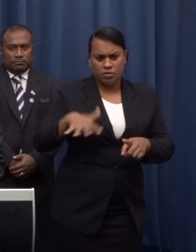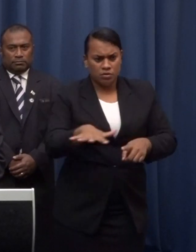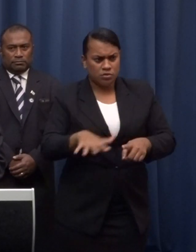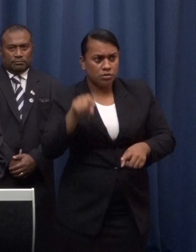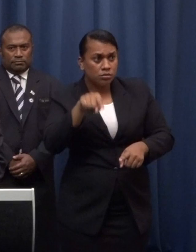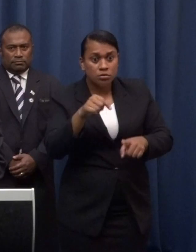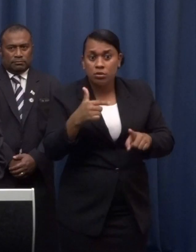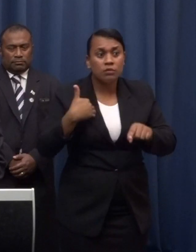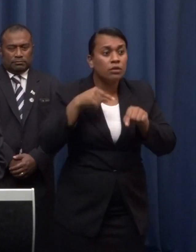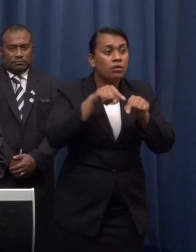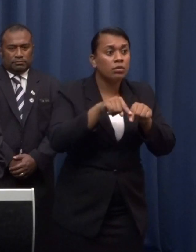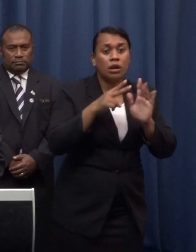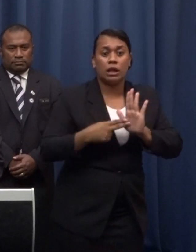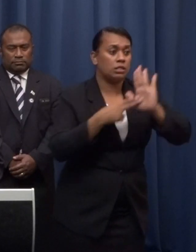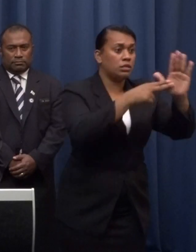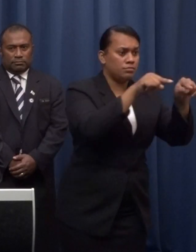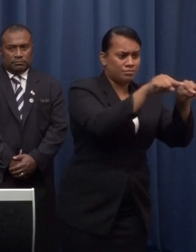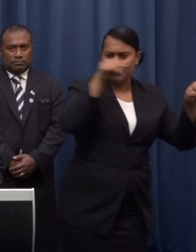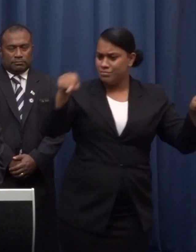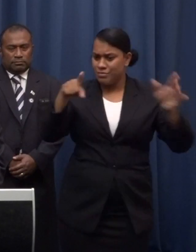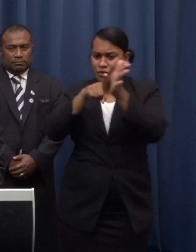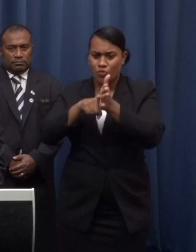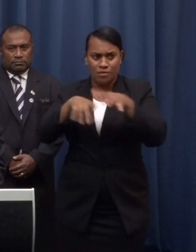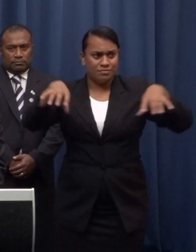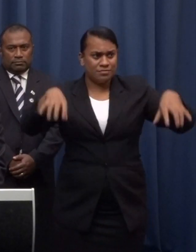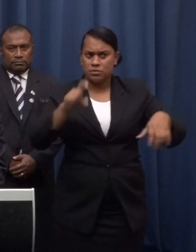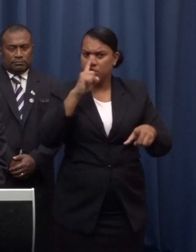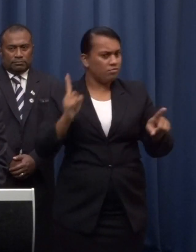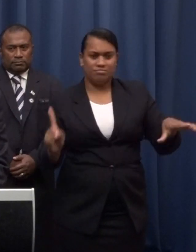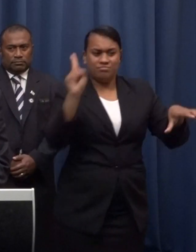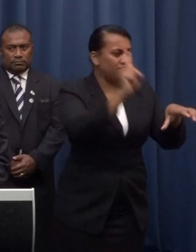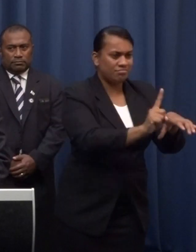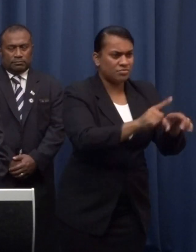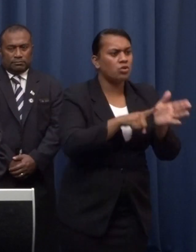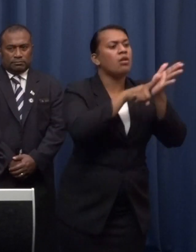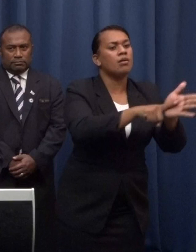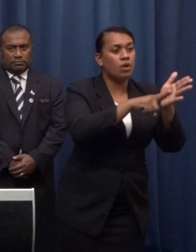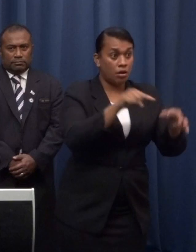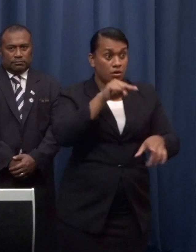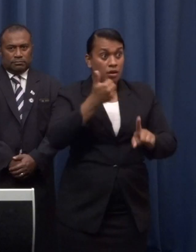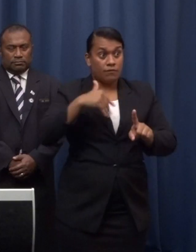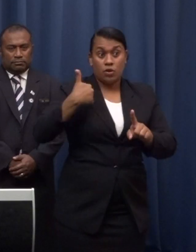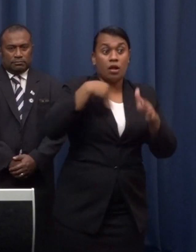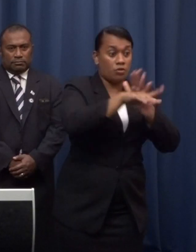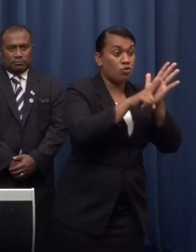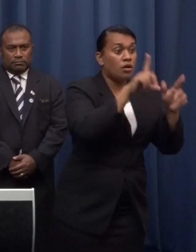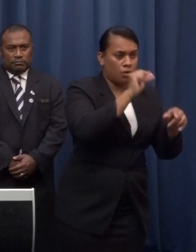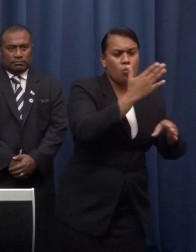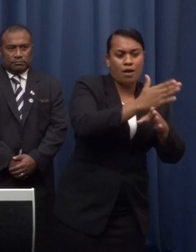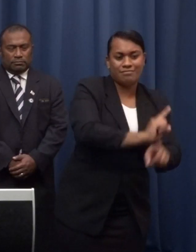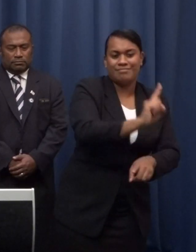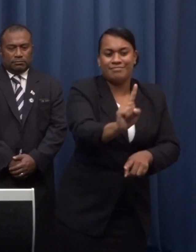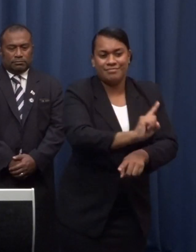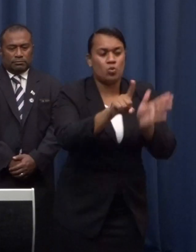Nandi and I travel every day to work, I can no longer go to Lautoka. I should therefore, as announced by the Honourable Prime Minister, I report to Water